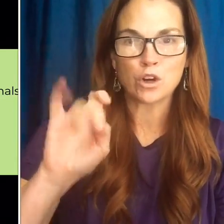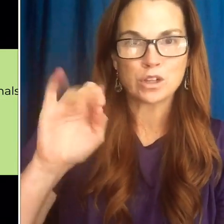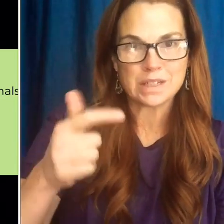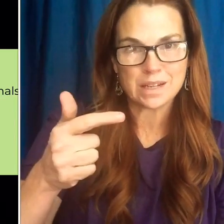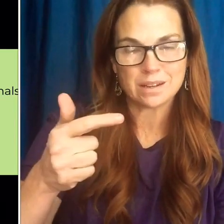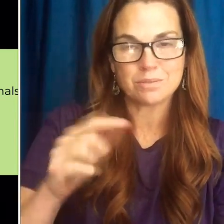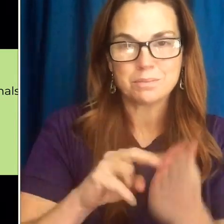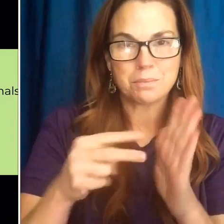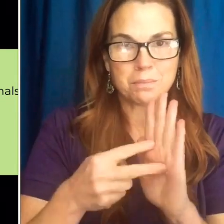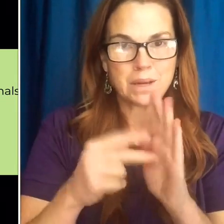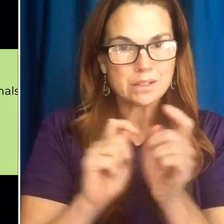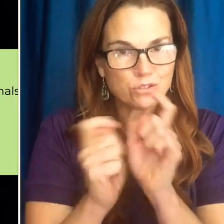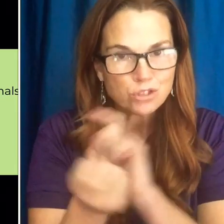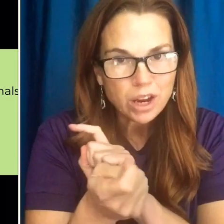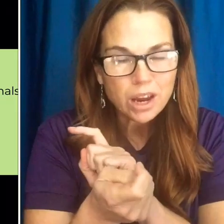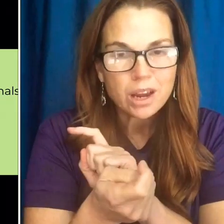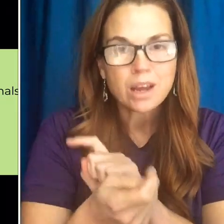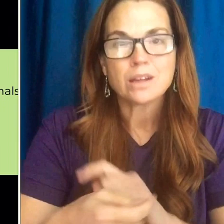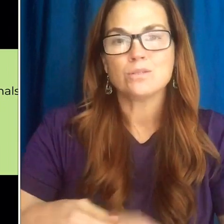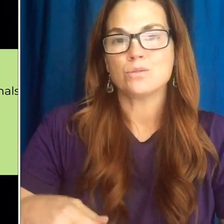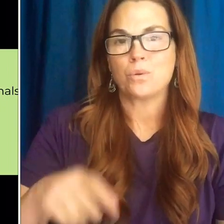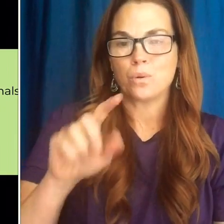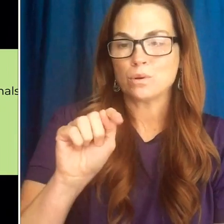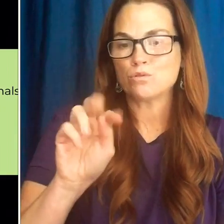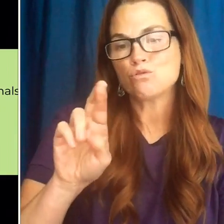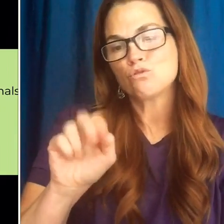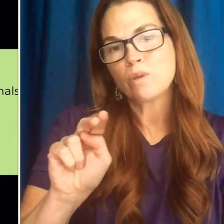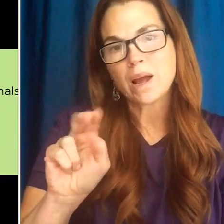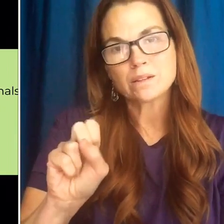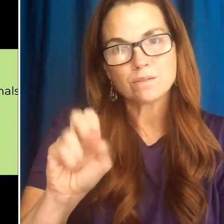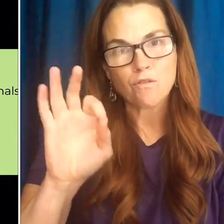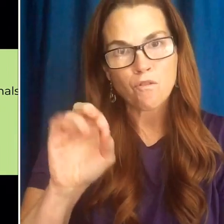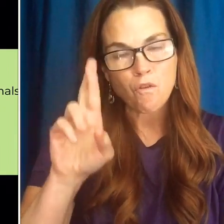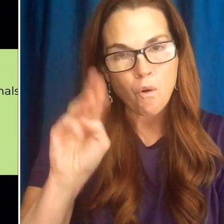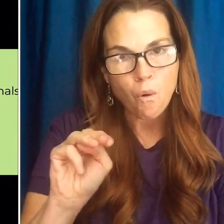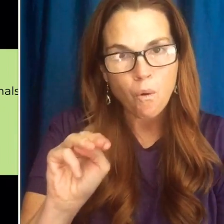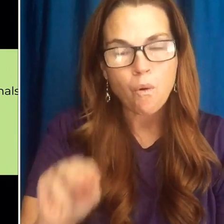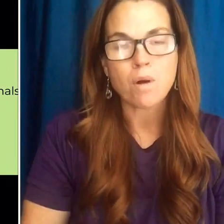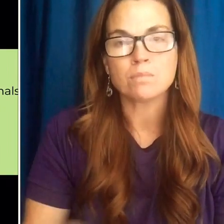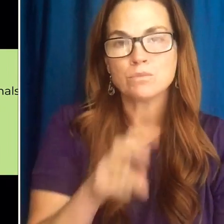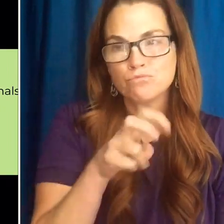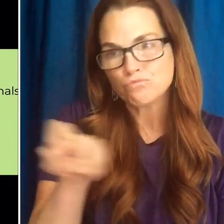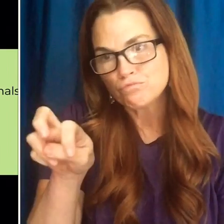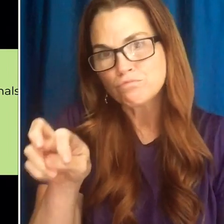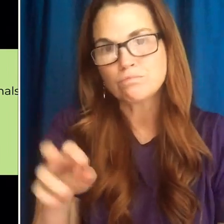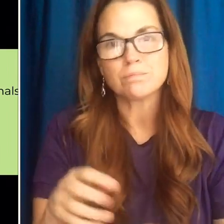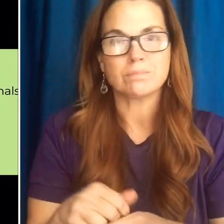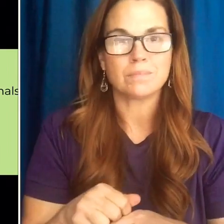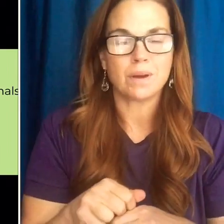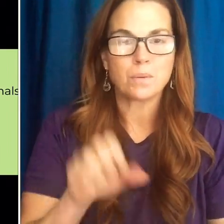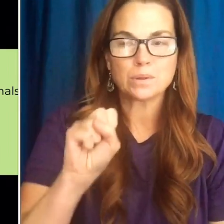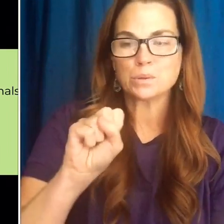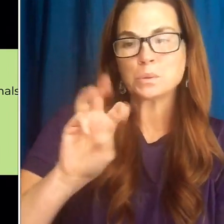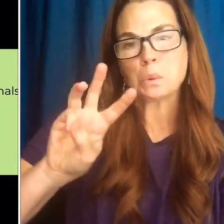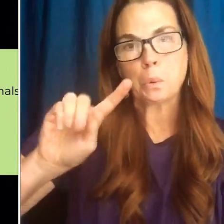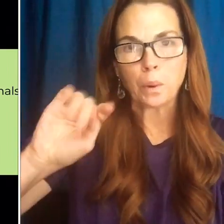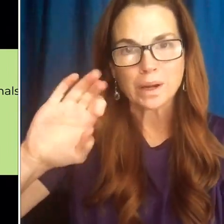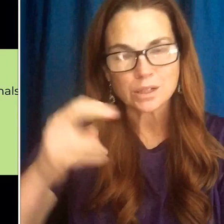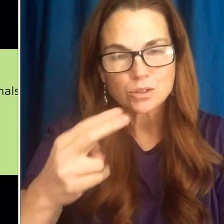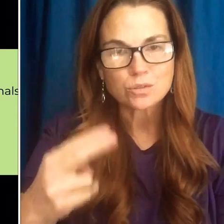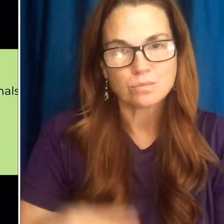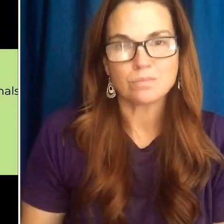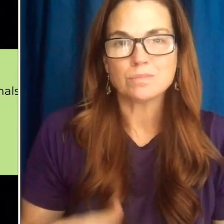translating, or switching. So we are going to be changing, transforming,